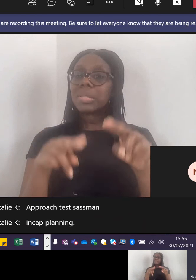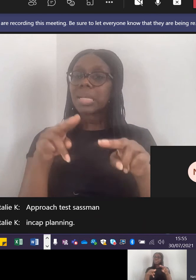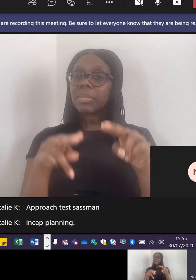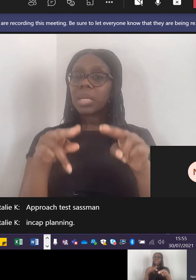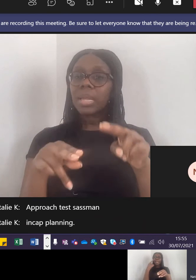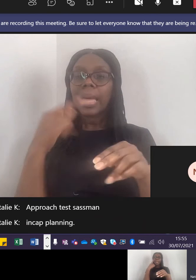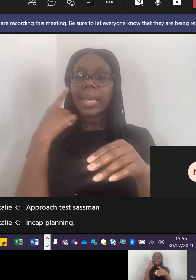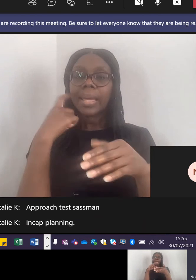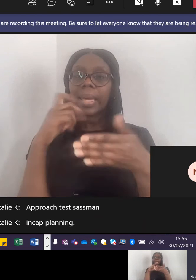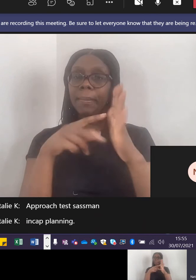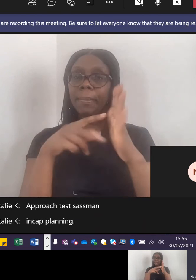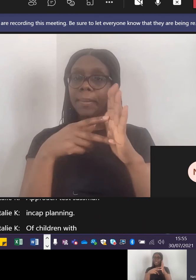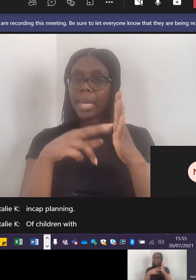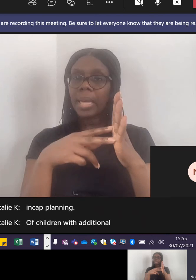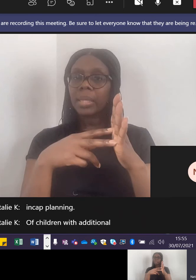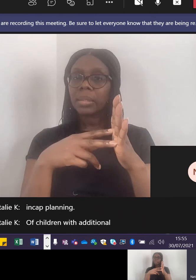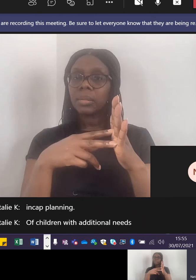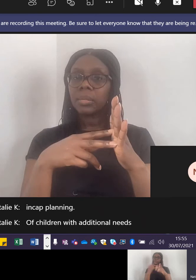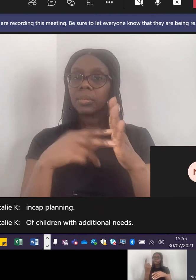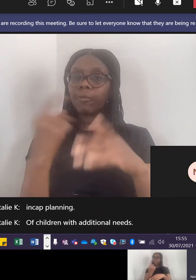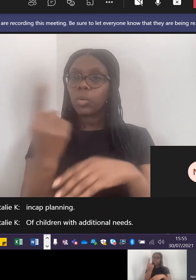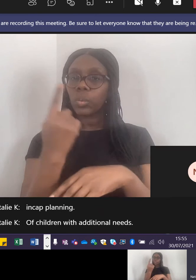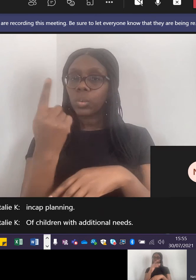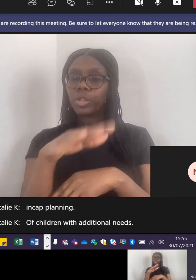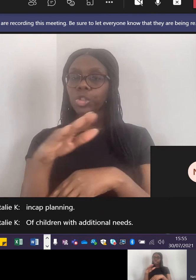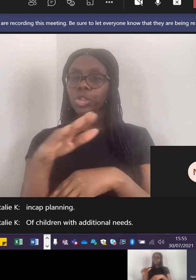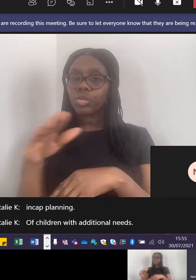of children with additional needs.